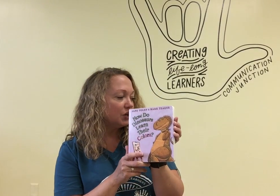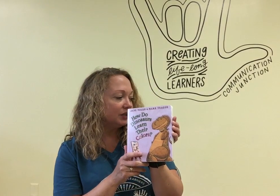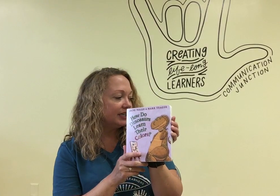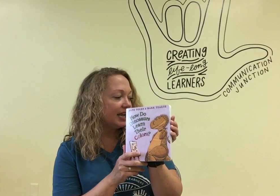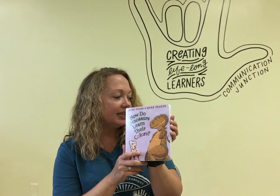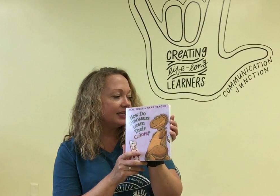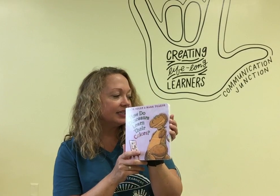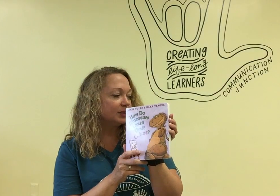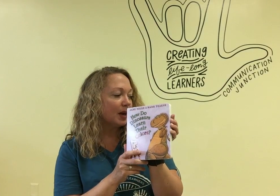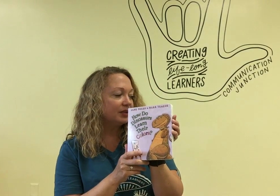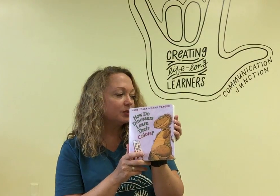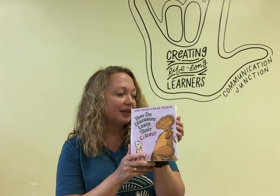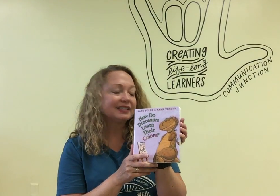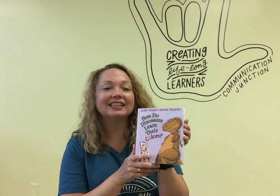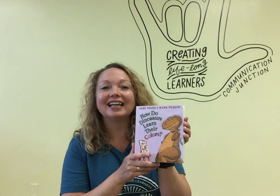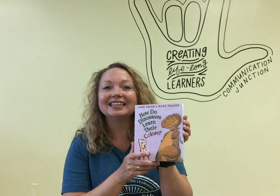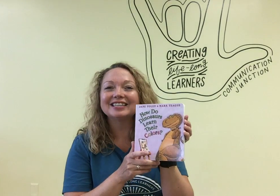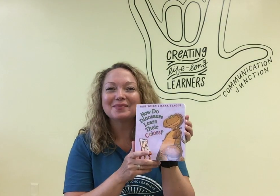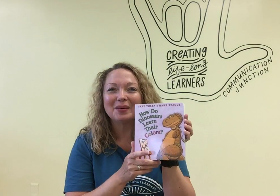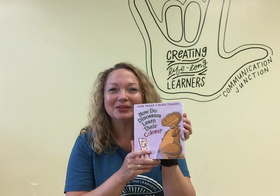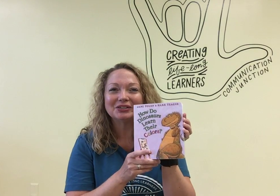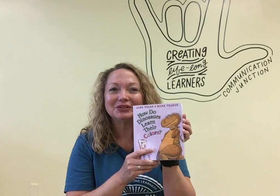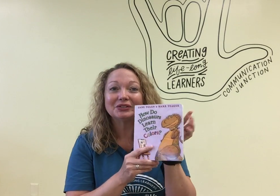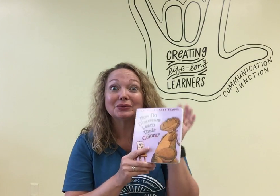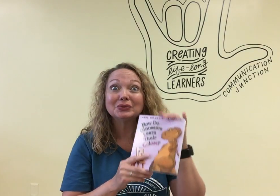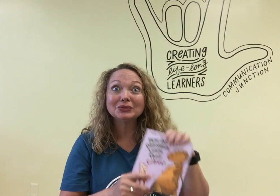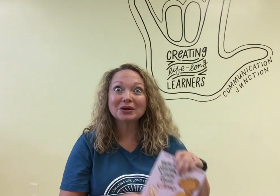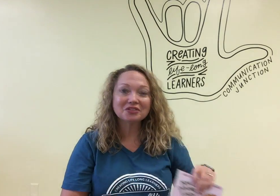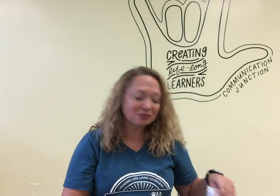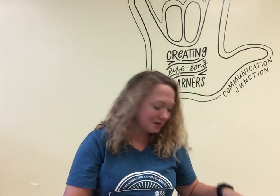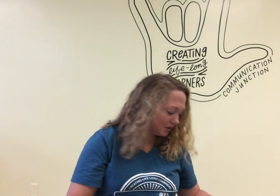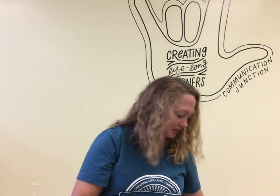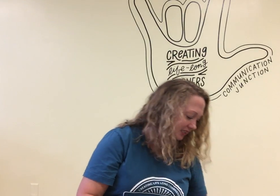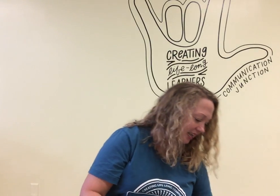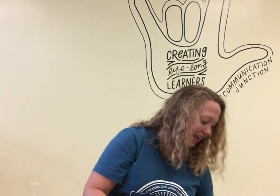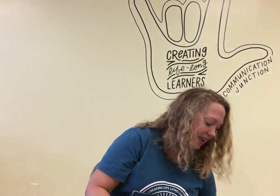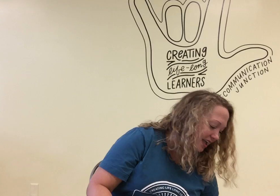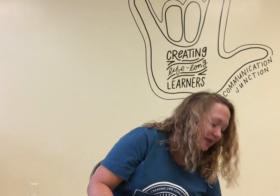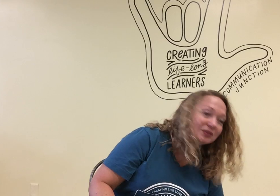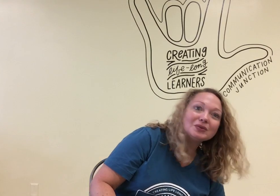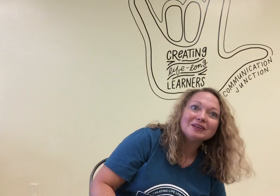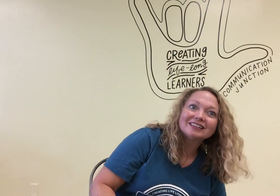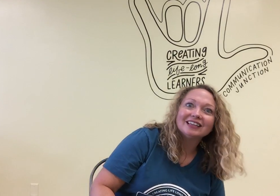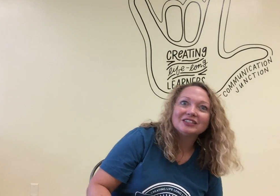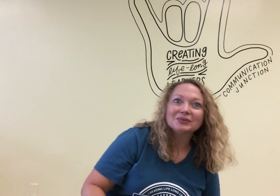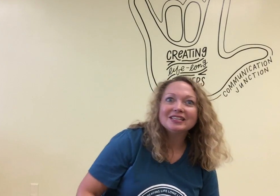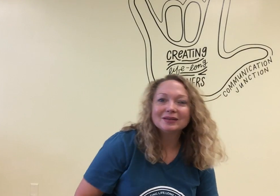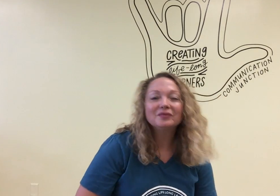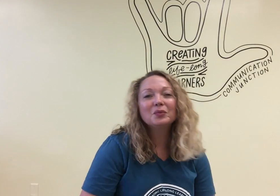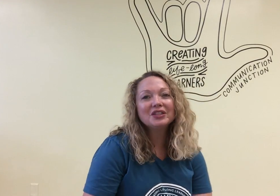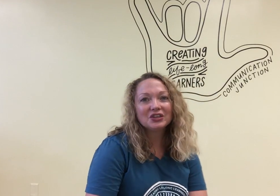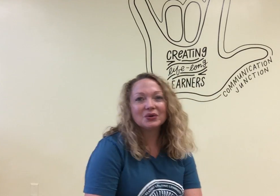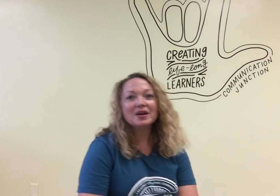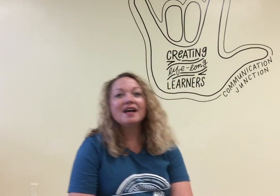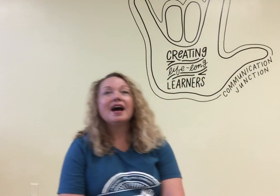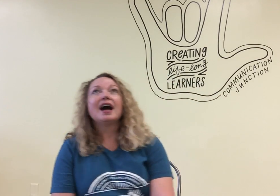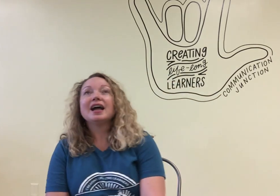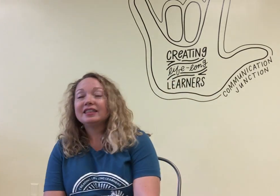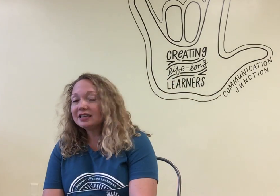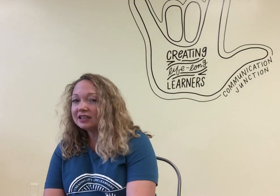Yolen, and it is published by Scholastic Publishers. So those are our 3 books today. I'm super excited to read them with you. I think that's